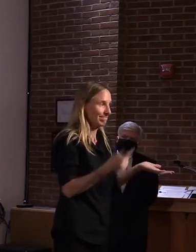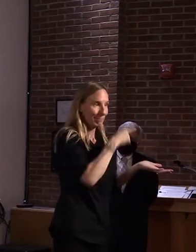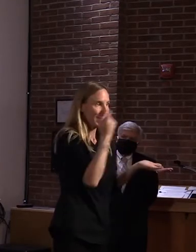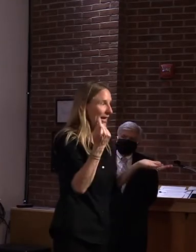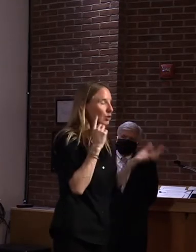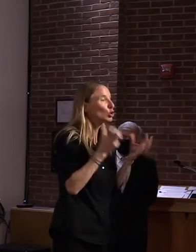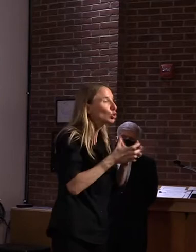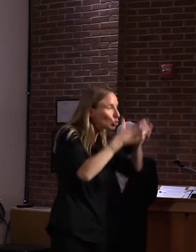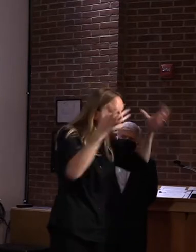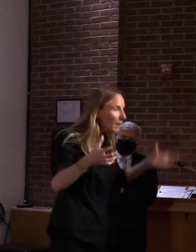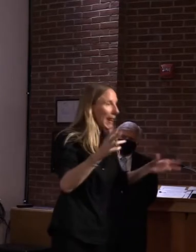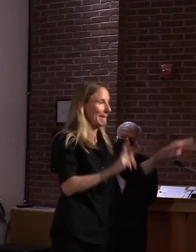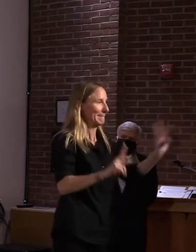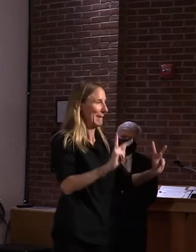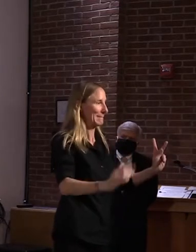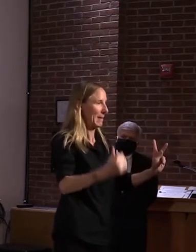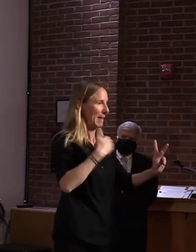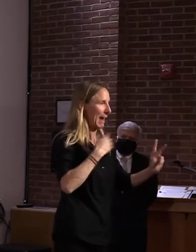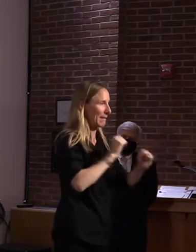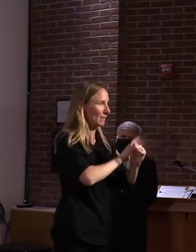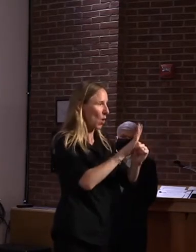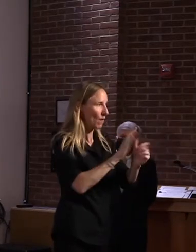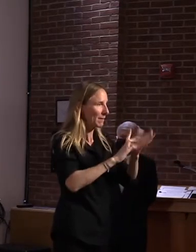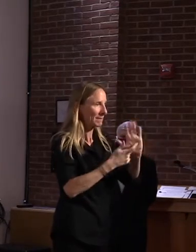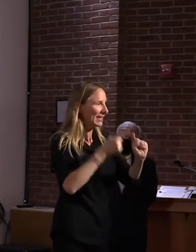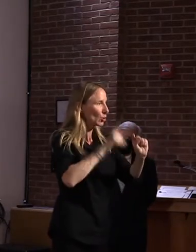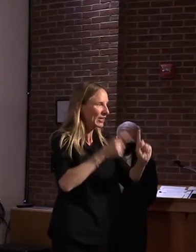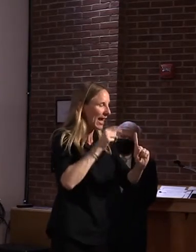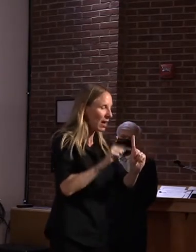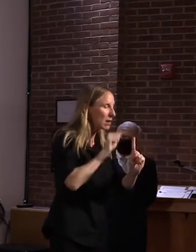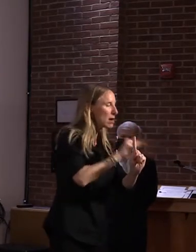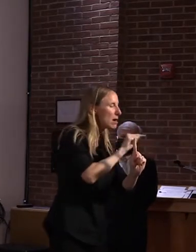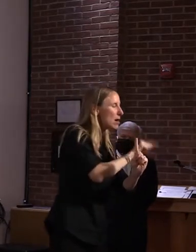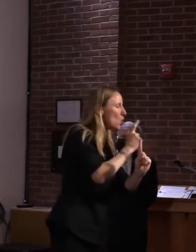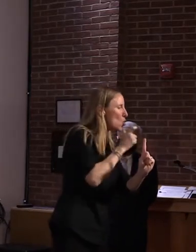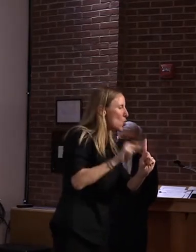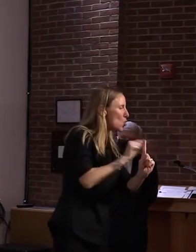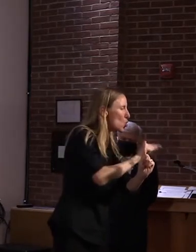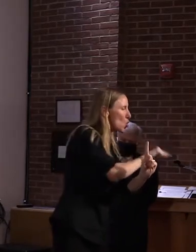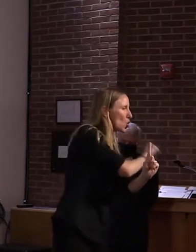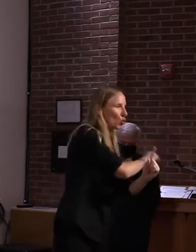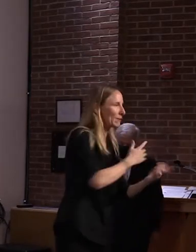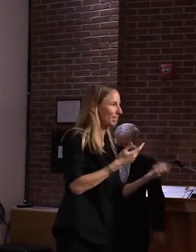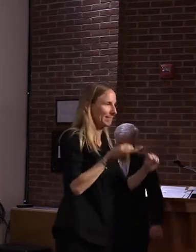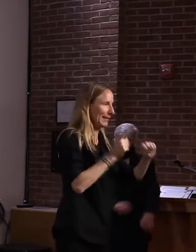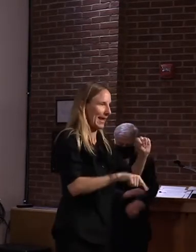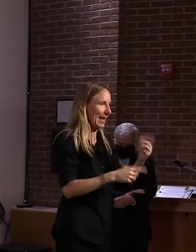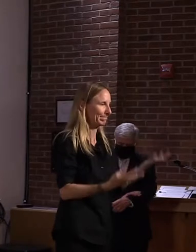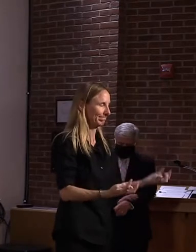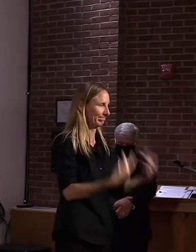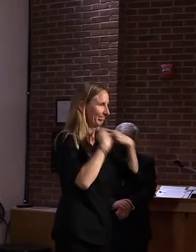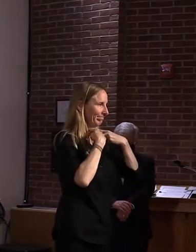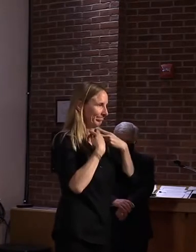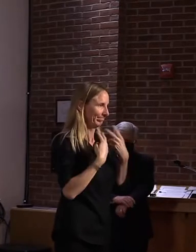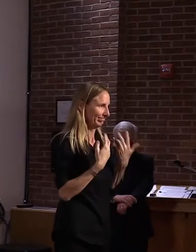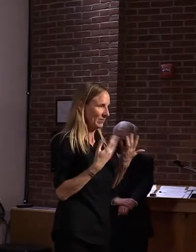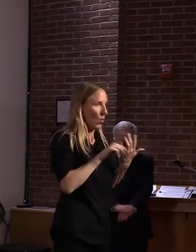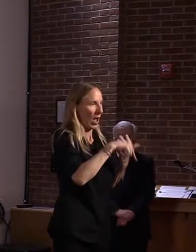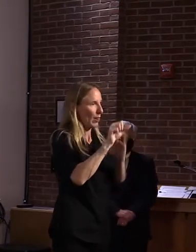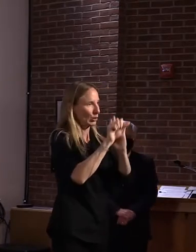those states to mitigation strategies similar to the staying home concept to stop the virus